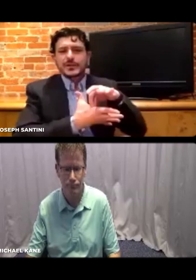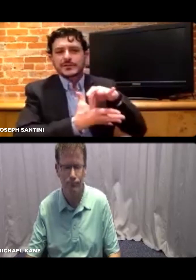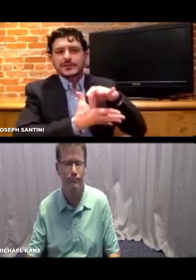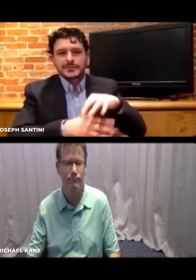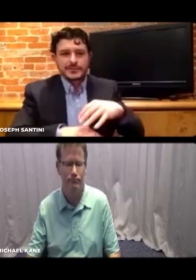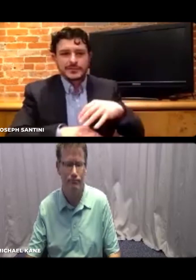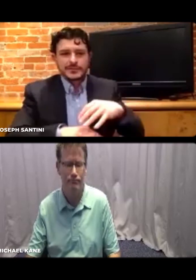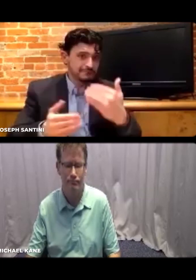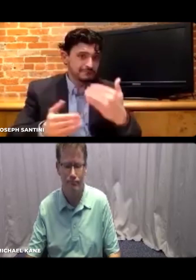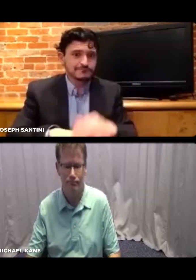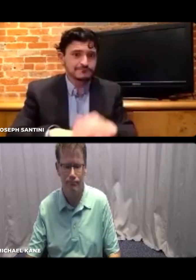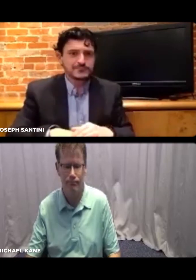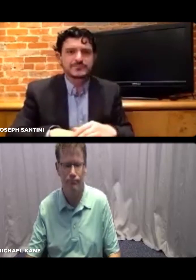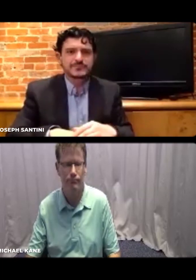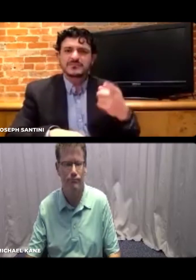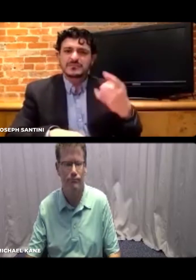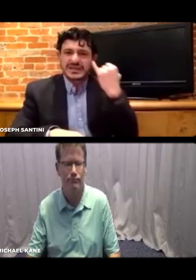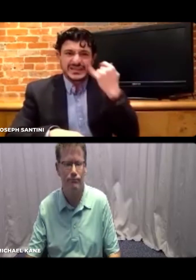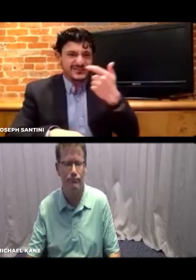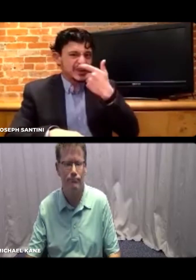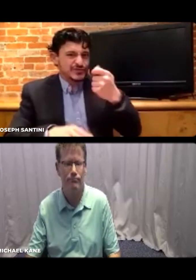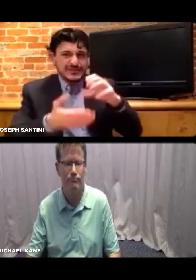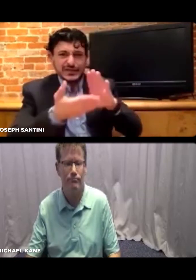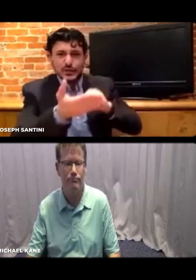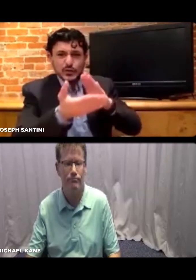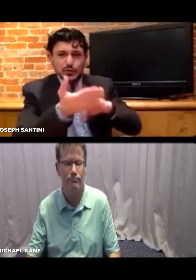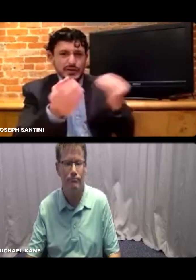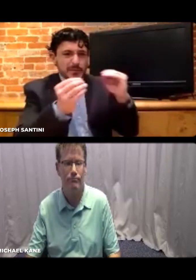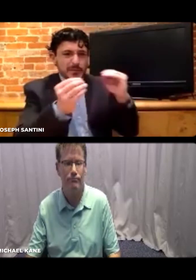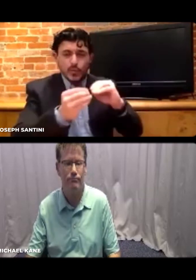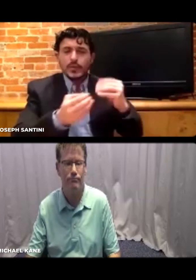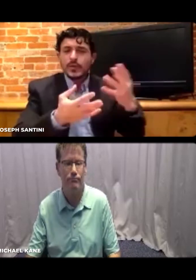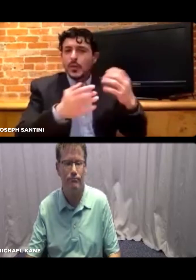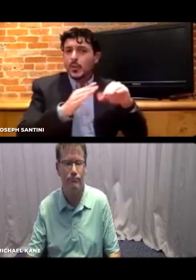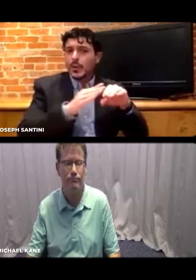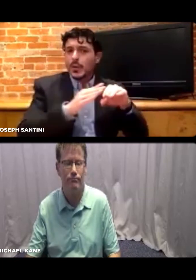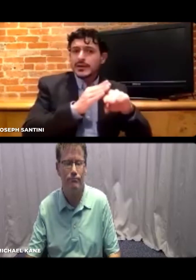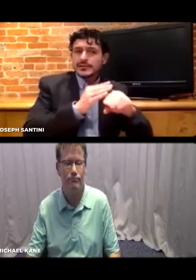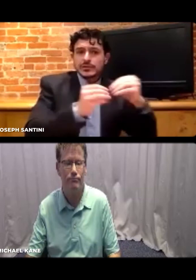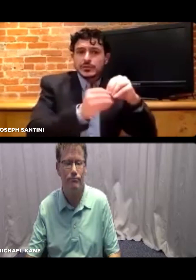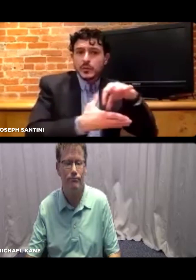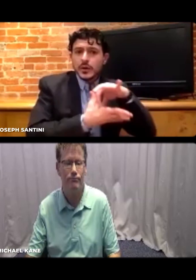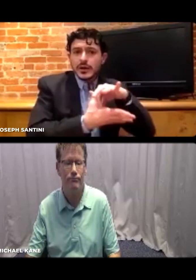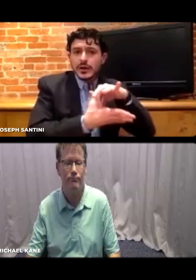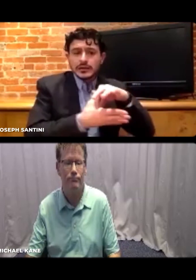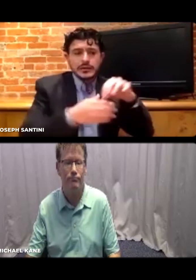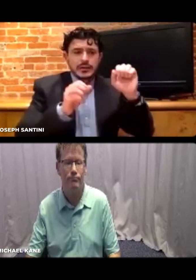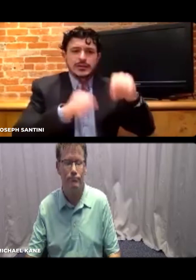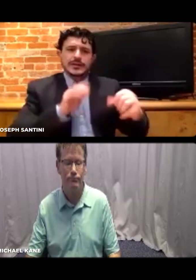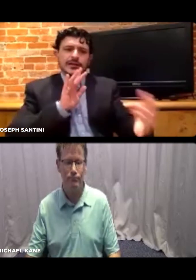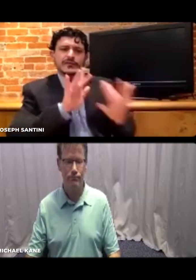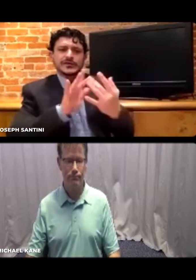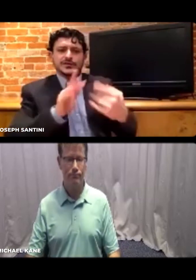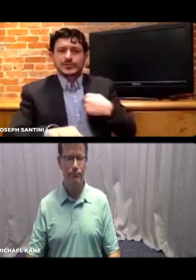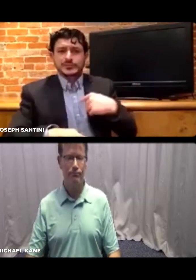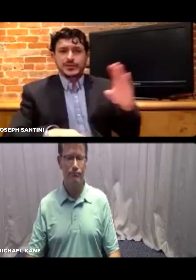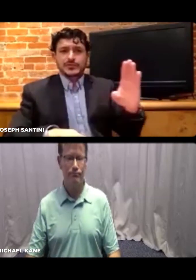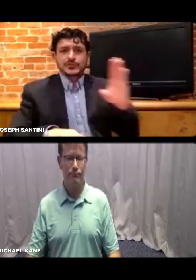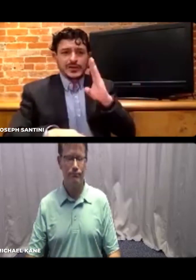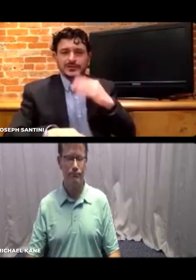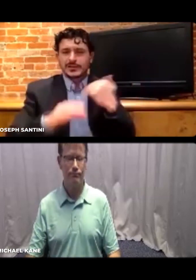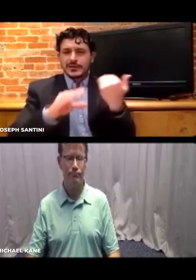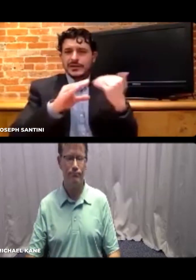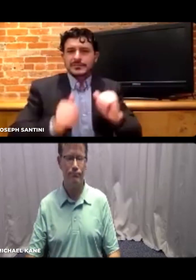And so if you're interested in learning more or would like to access more content, reach to me directly. You can see